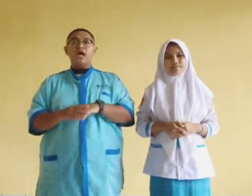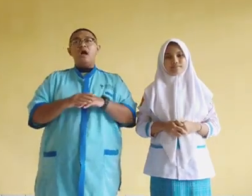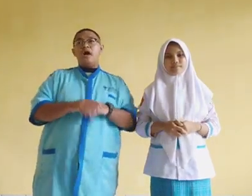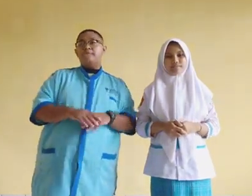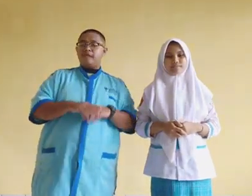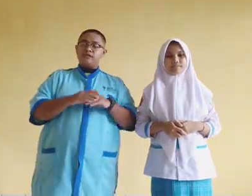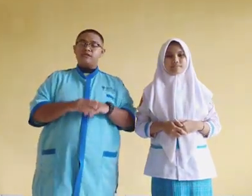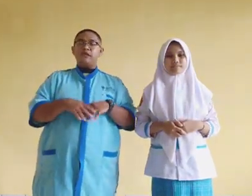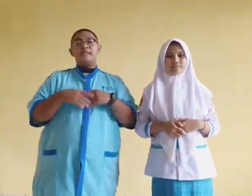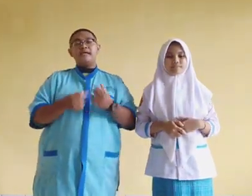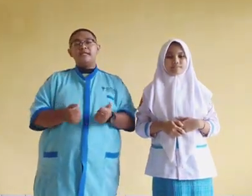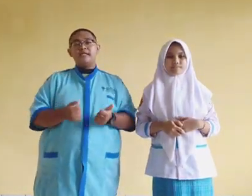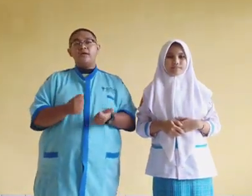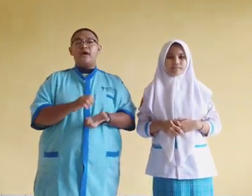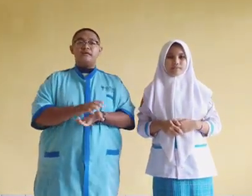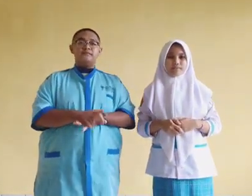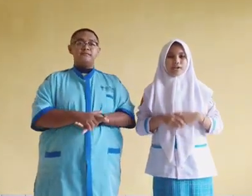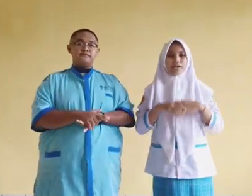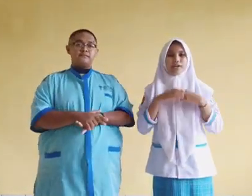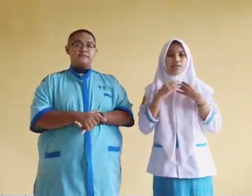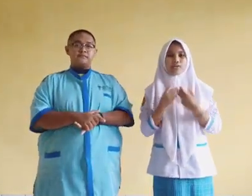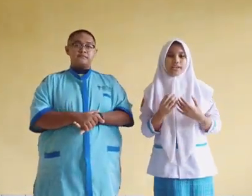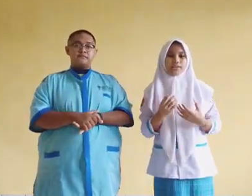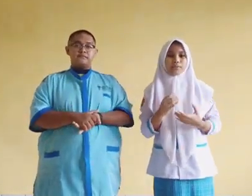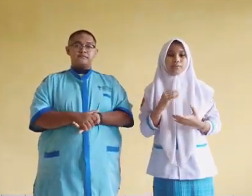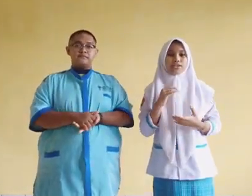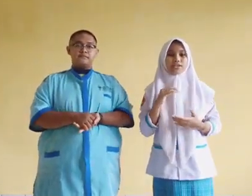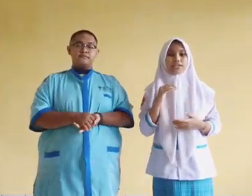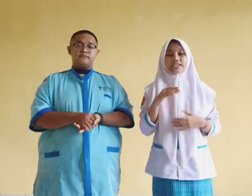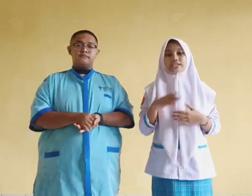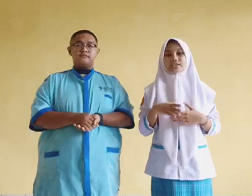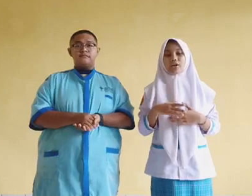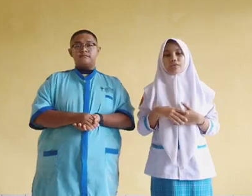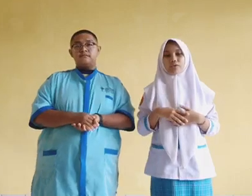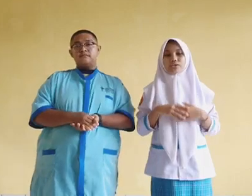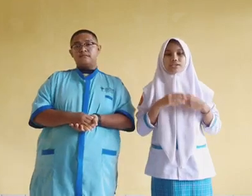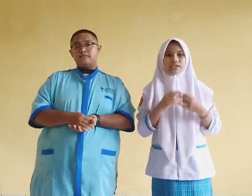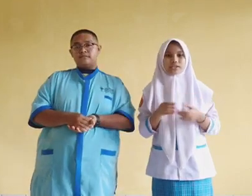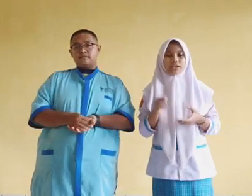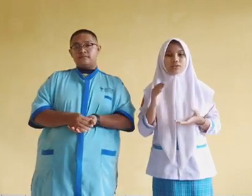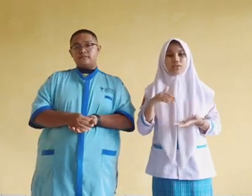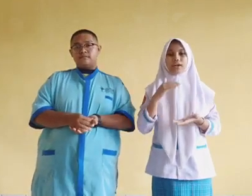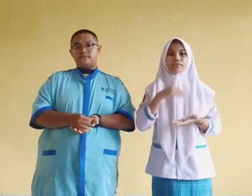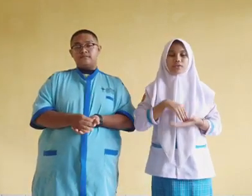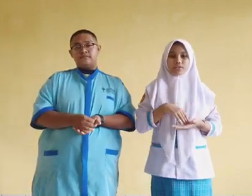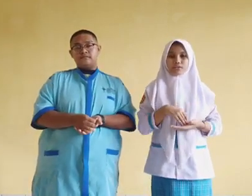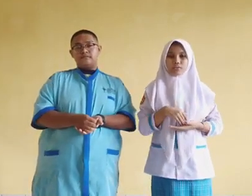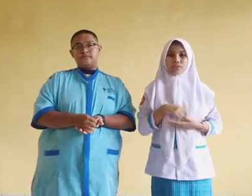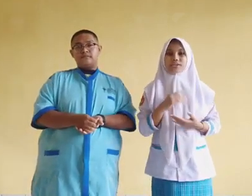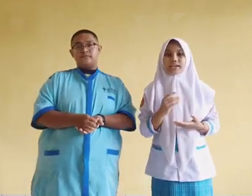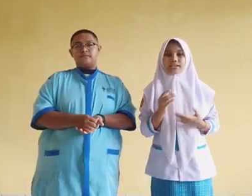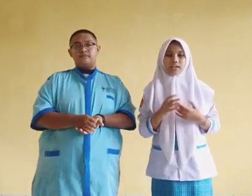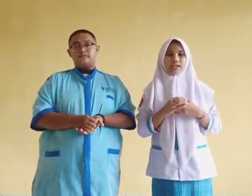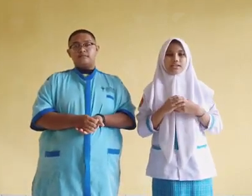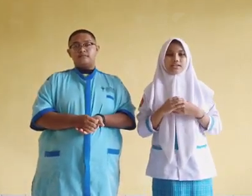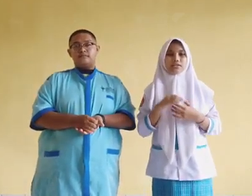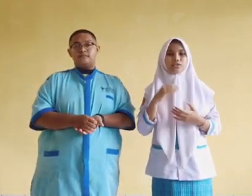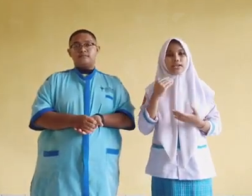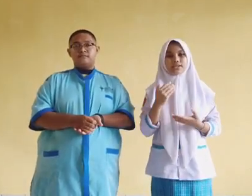of YUSUF, AL-MAKASSARI, GOWA. Would like to present the result of our research that we have done with the title is the utilization